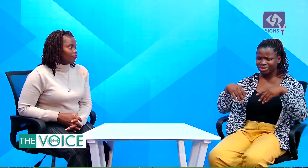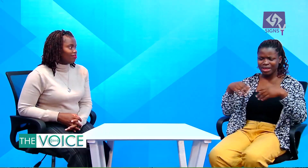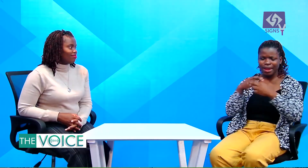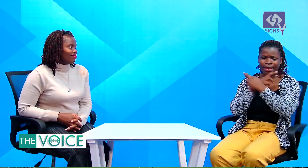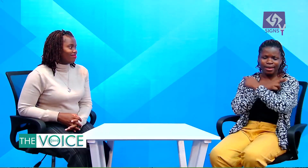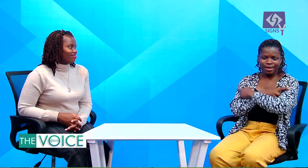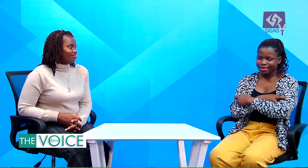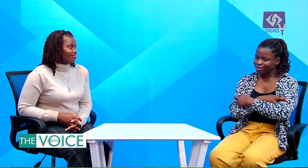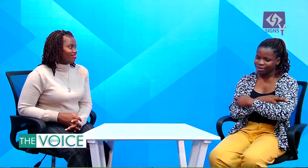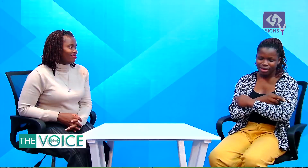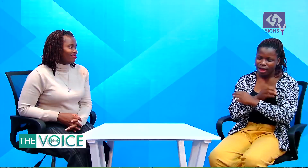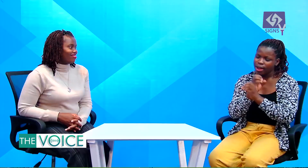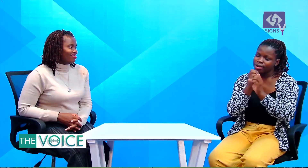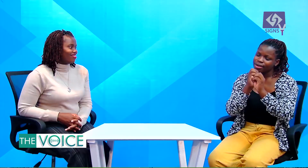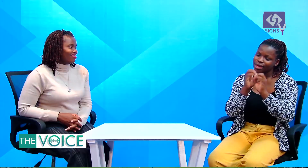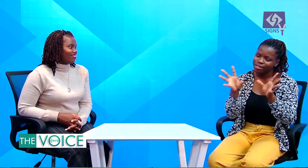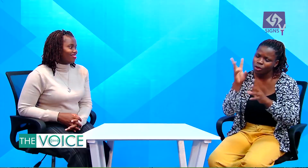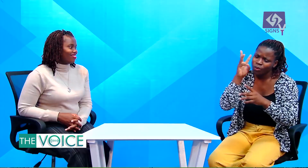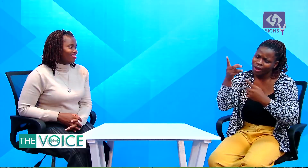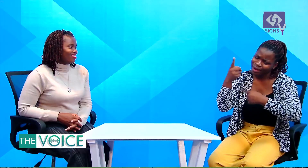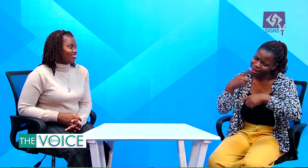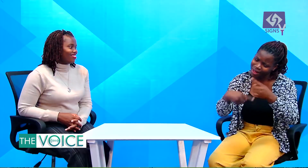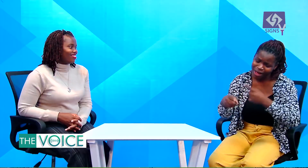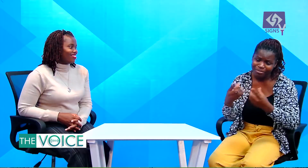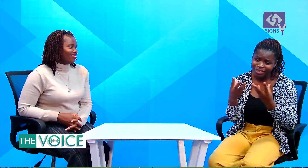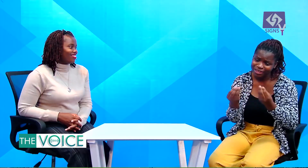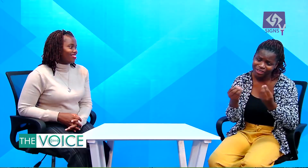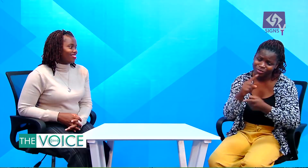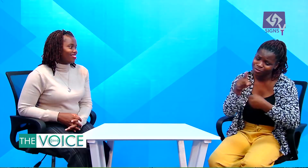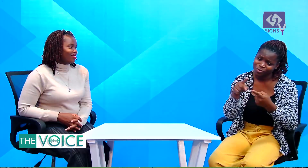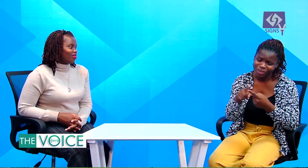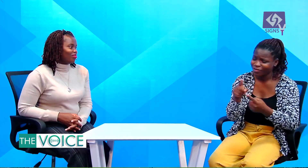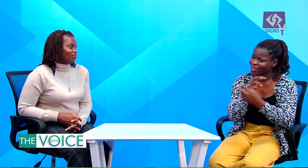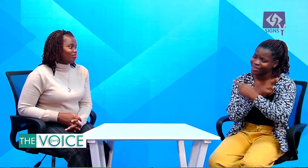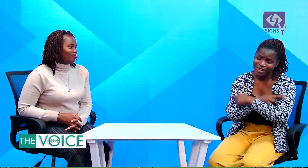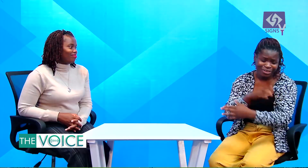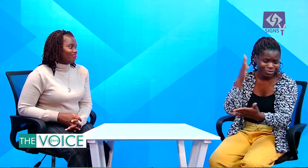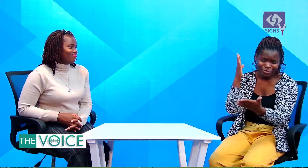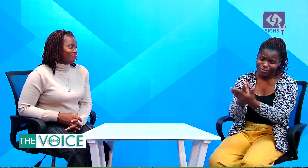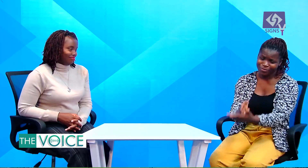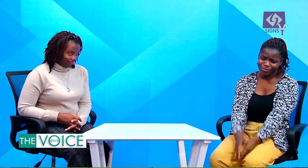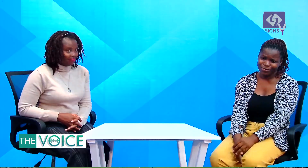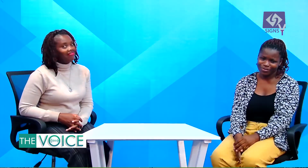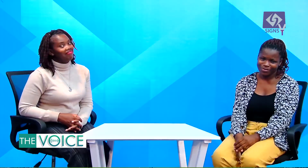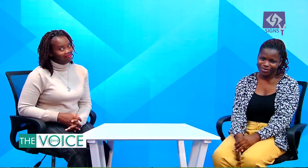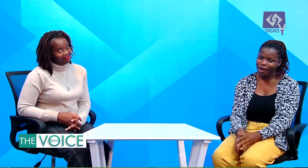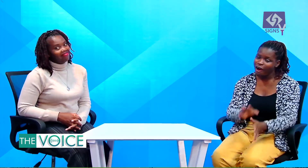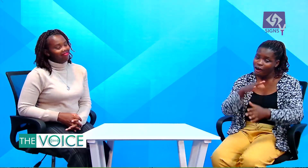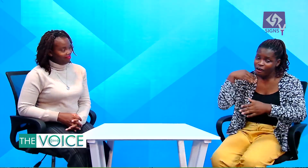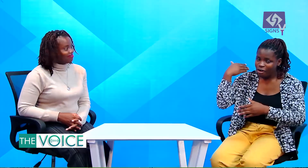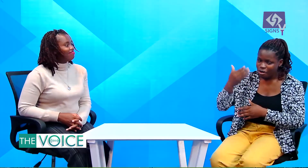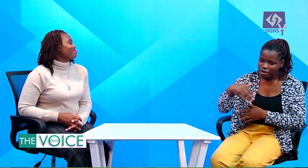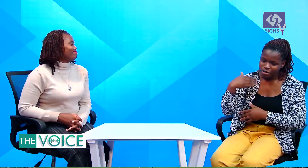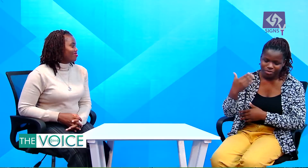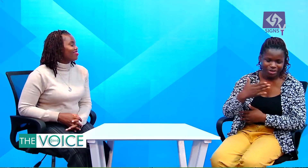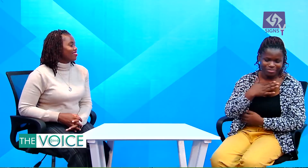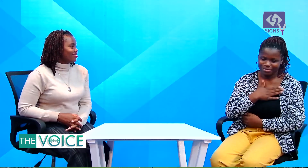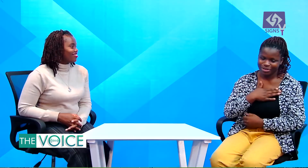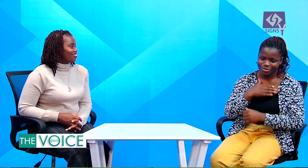what you want to achieve in the future. Don't just take a back seat and wait for things to work out. Just make sure you are at